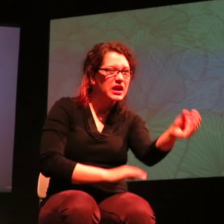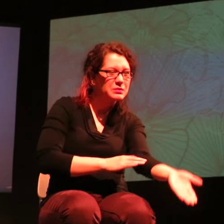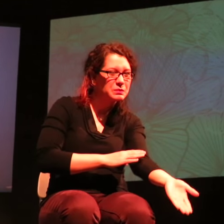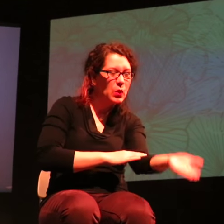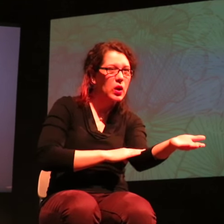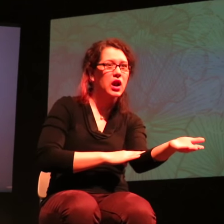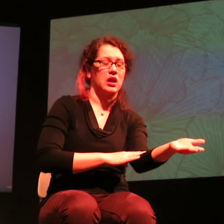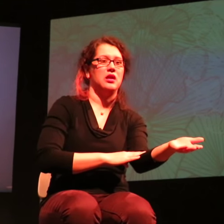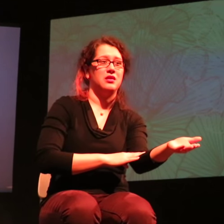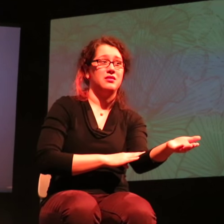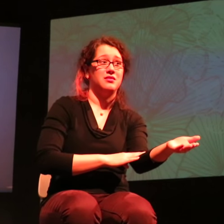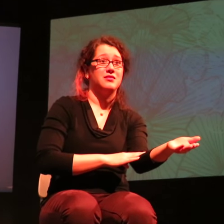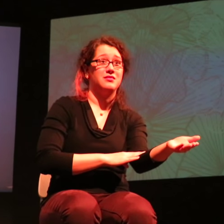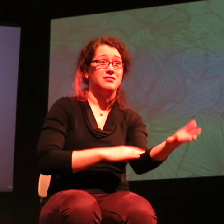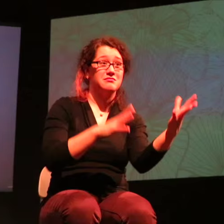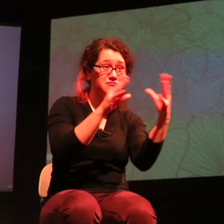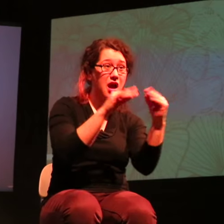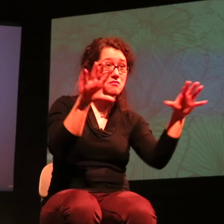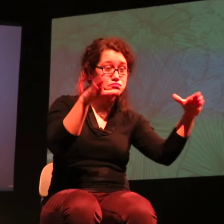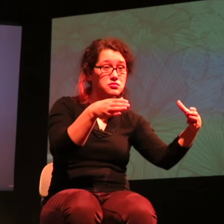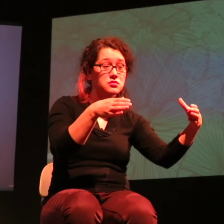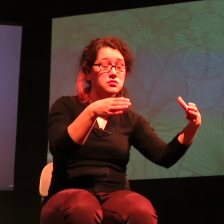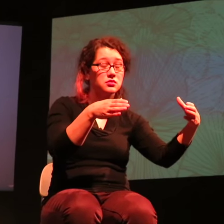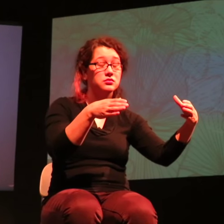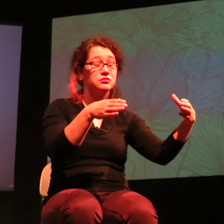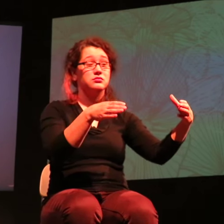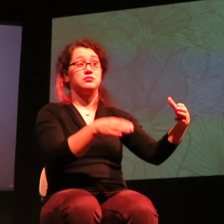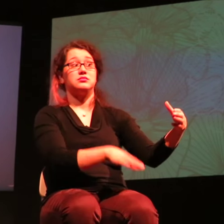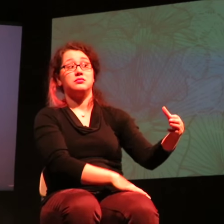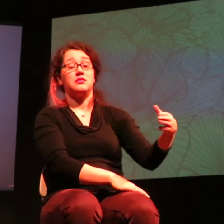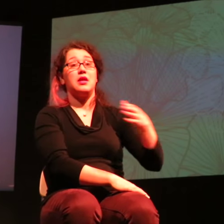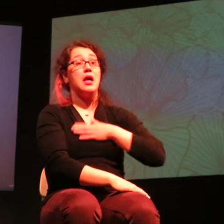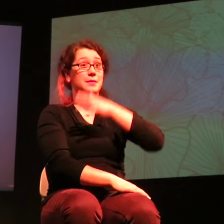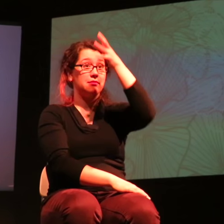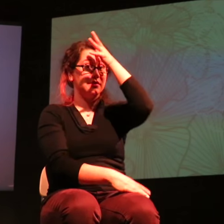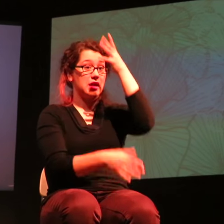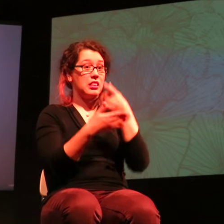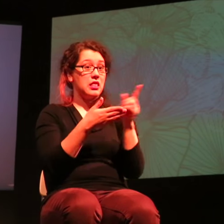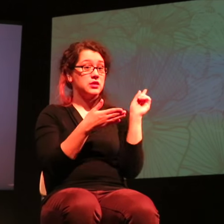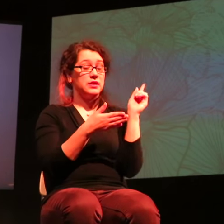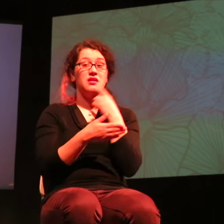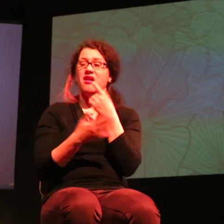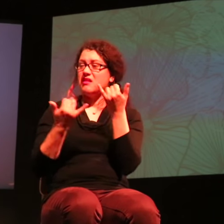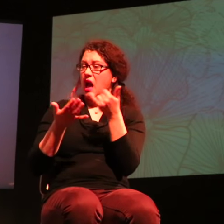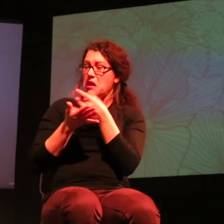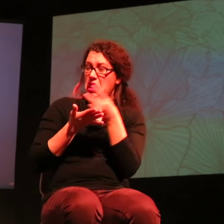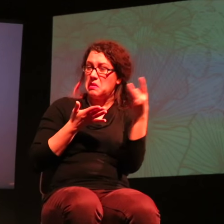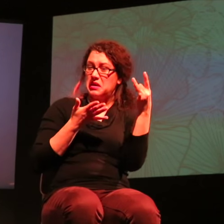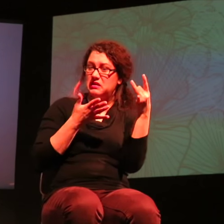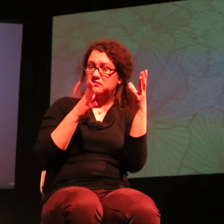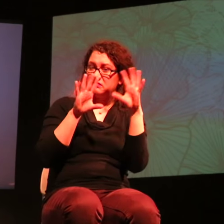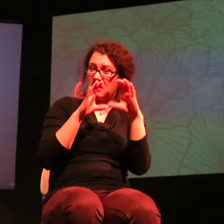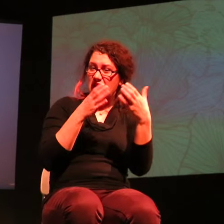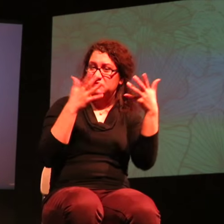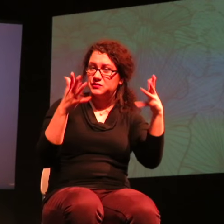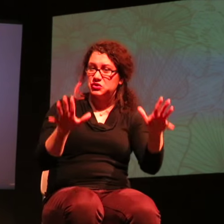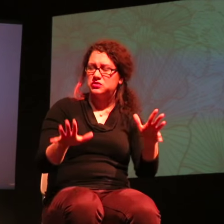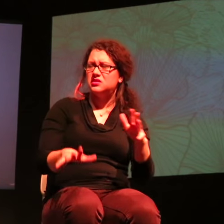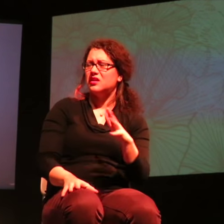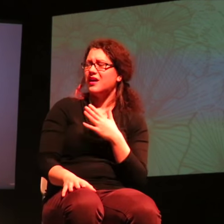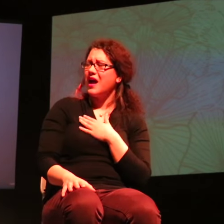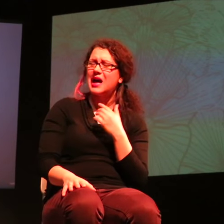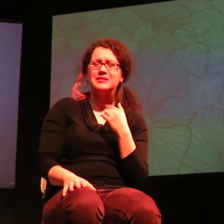5:30 in the morning. My dad, last week when he told me that it was ending, he said, man, I'm